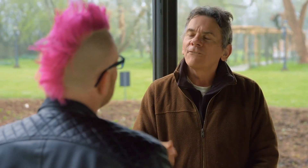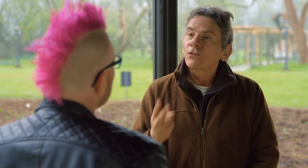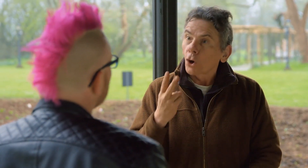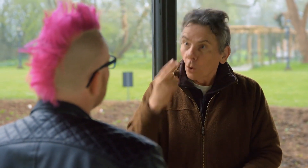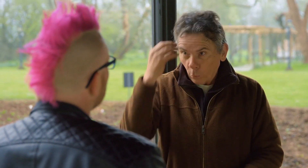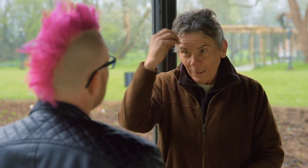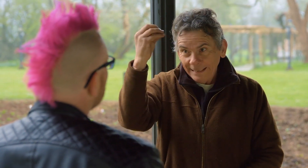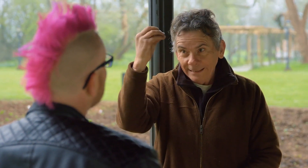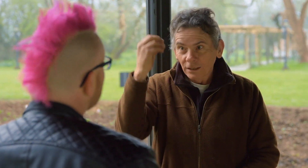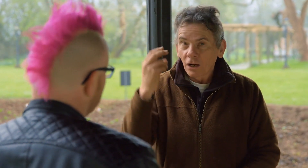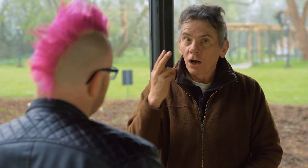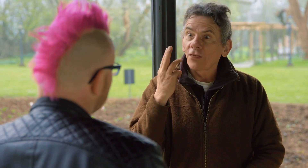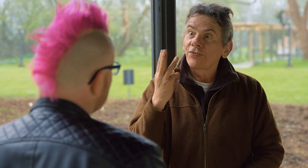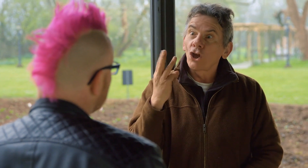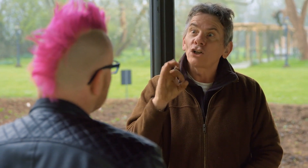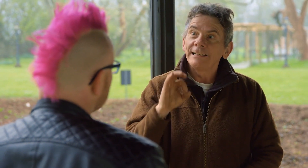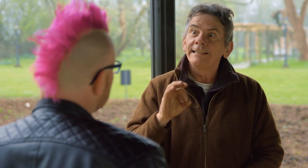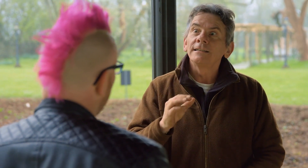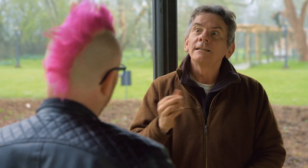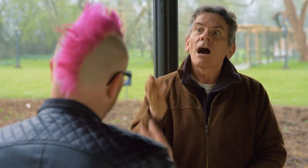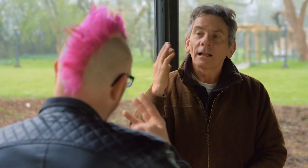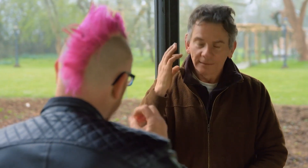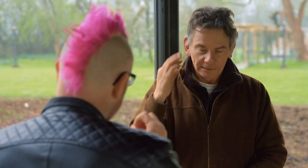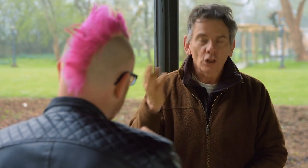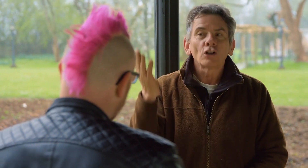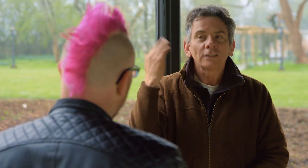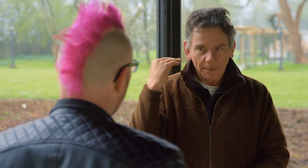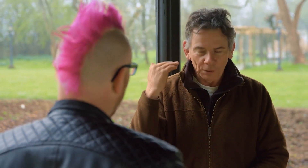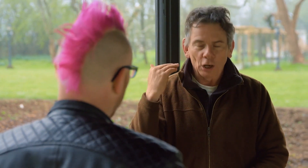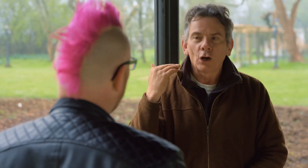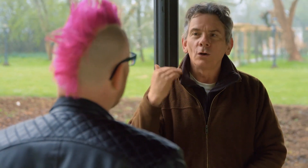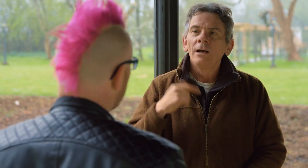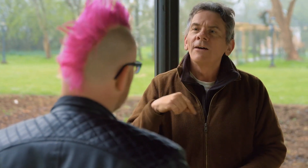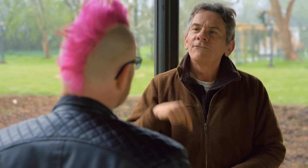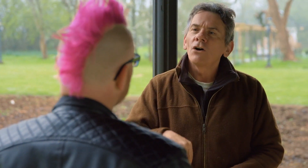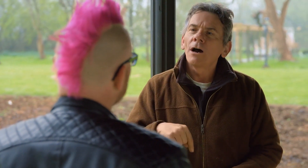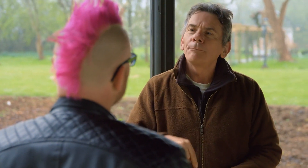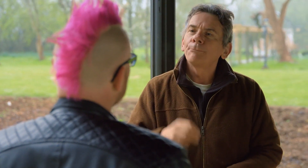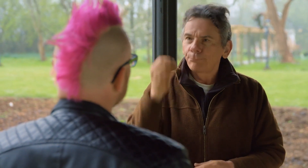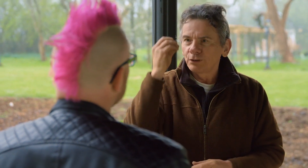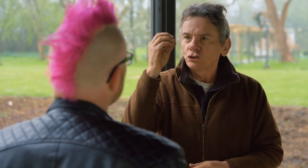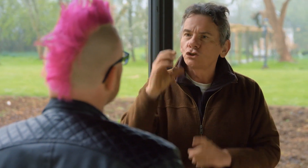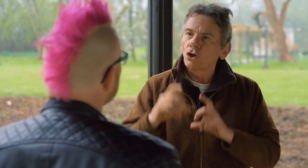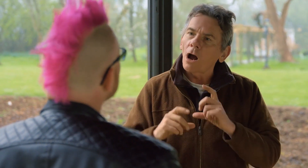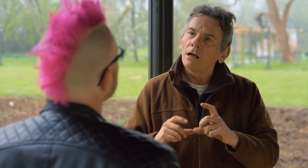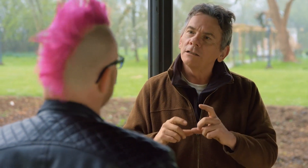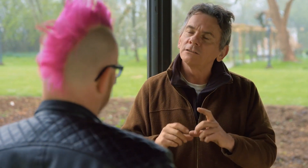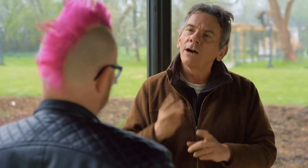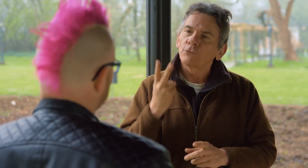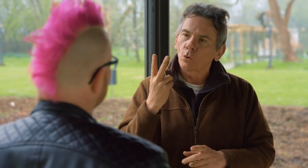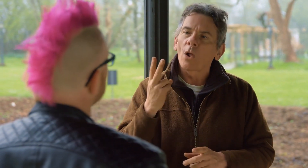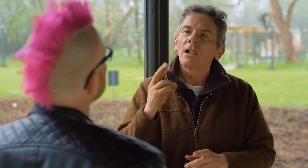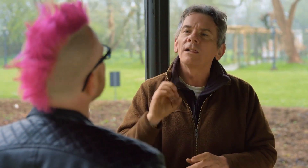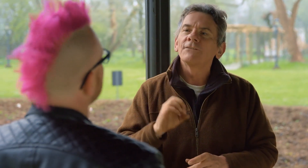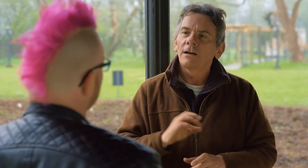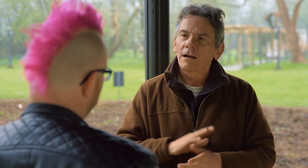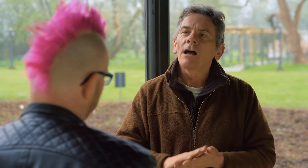For the Queen, 30 gardeners 30? a long time ago. For Prince Charles, 12